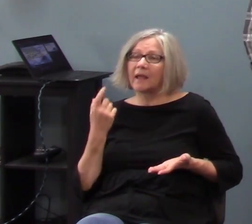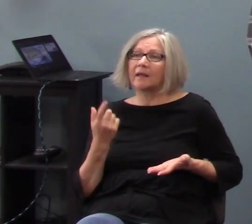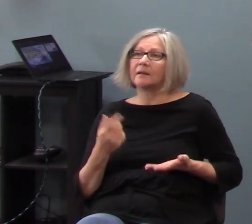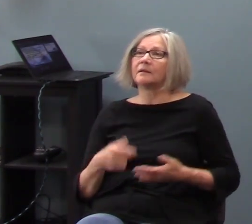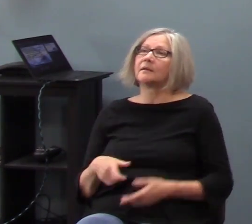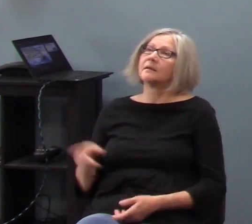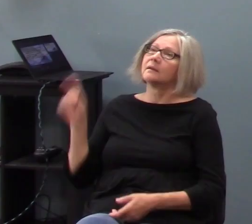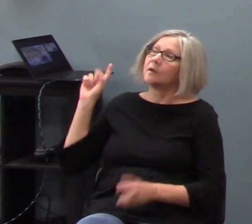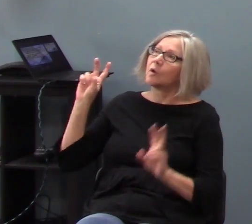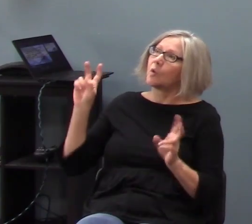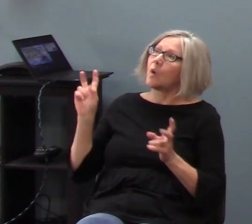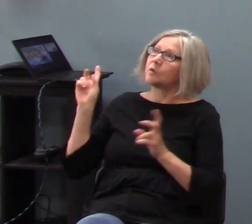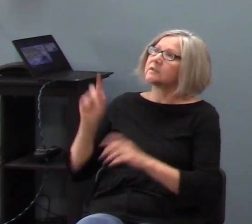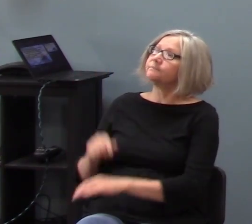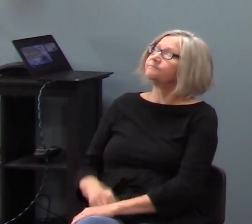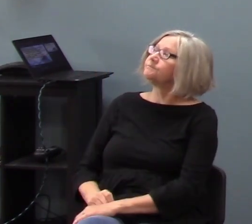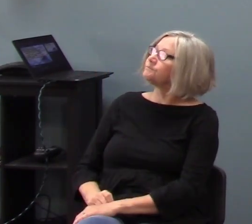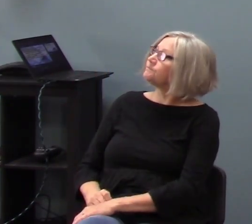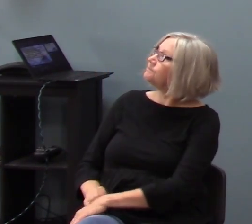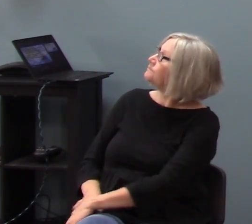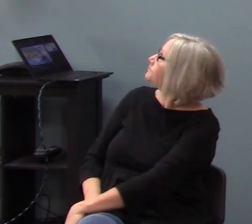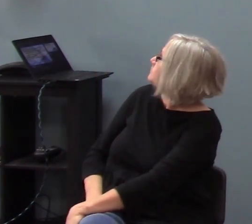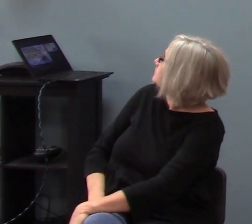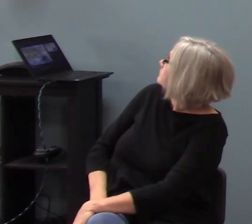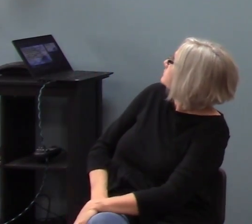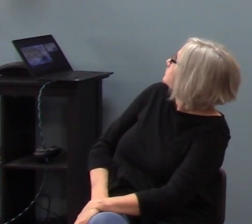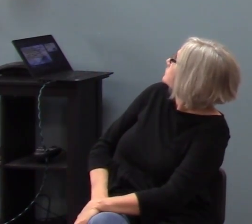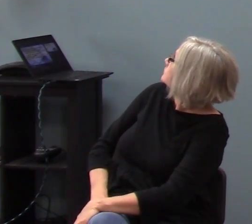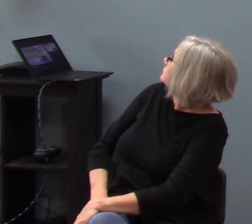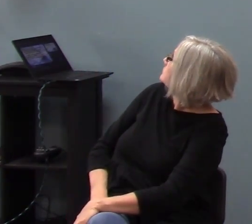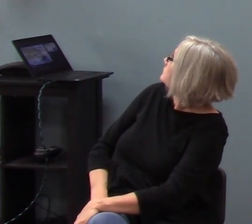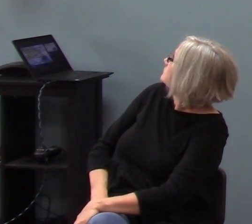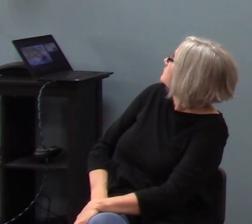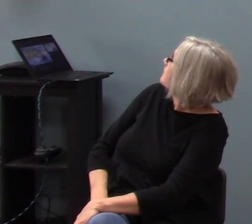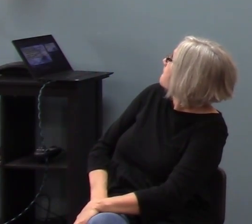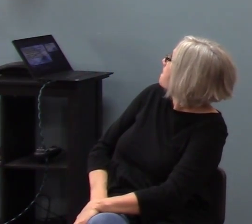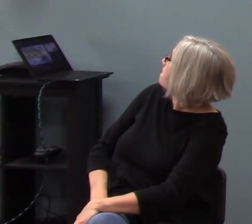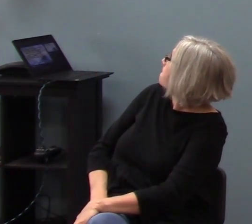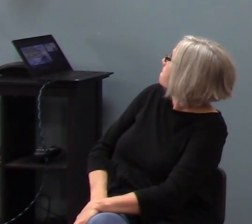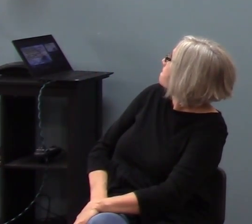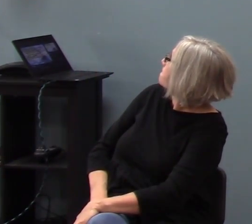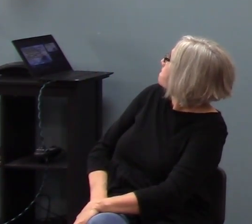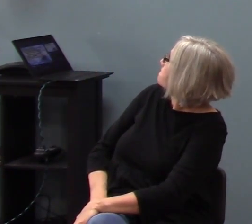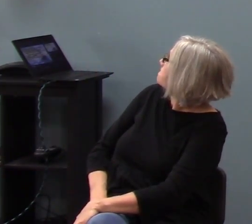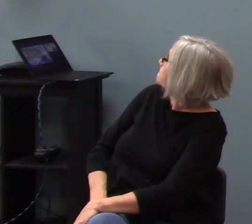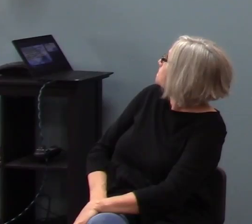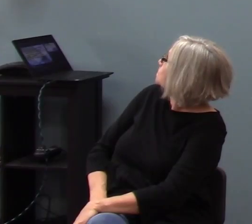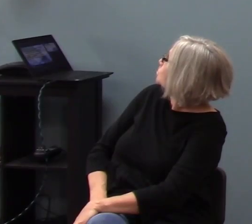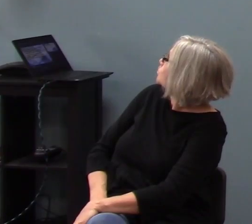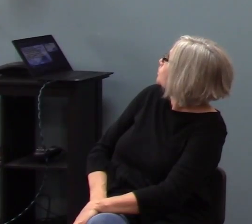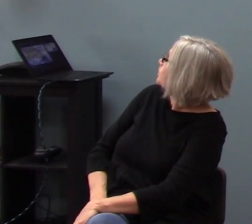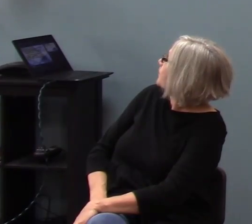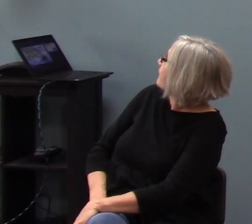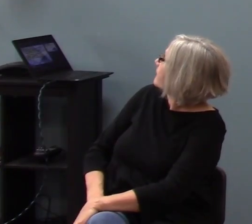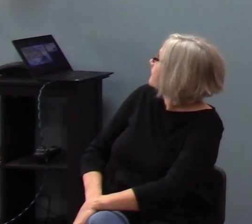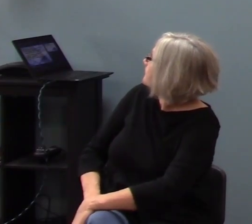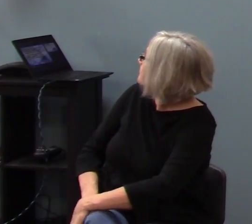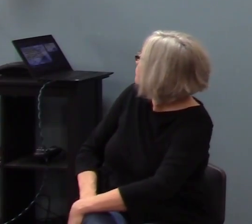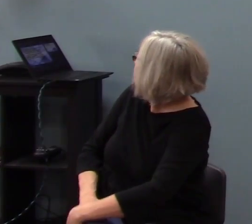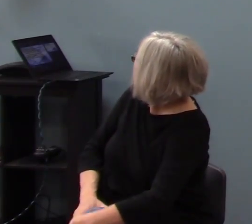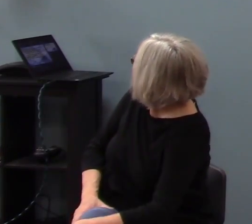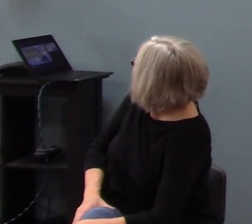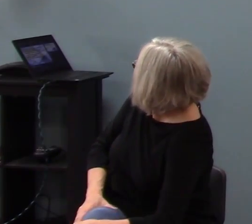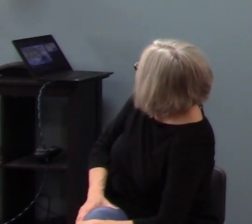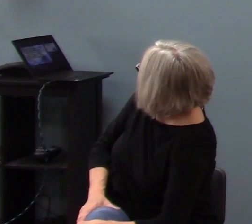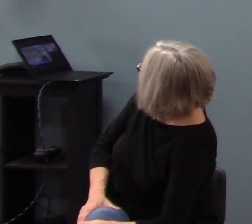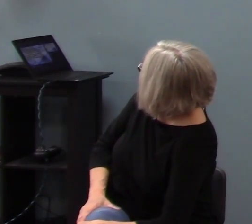Hoyle, a great quote. I don't know if you guys remember this one, but common sense interpretation of the fact suggests that a super intellect is monkeyed with physics, as well as